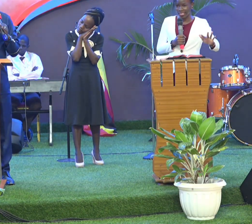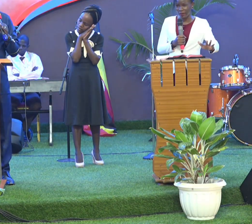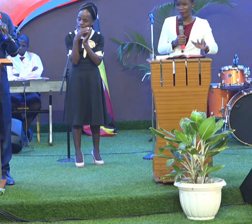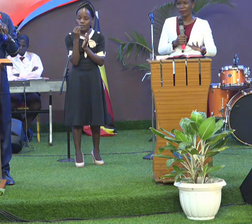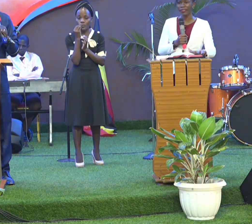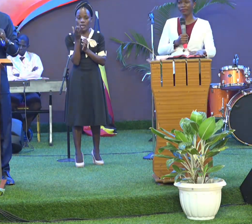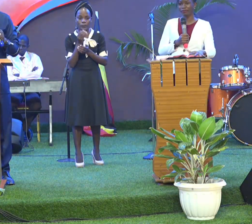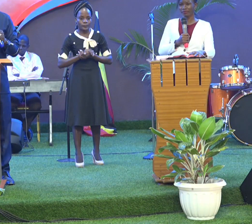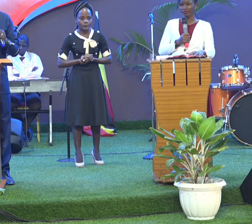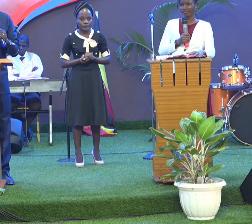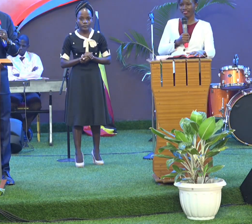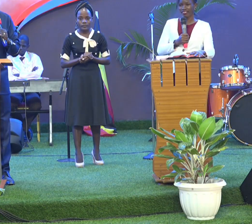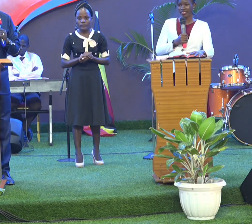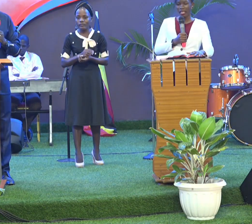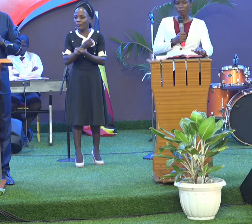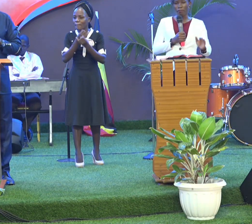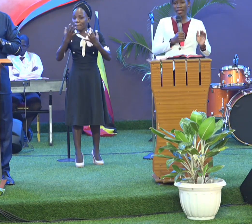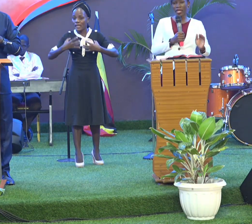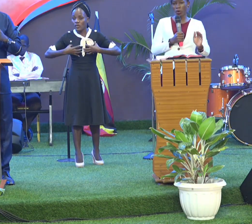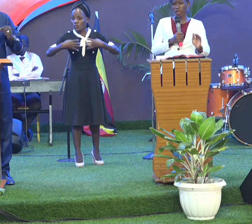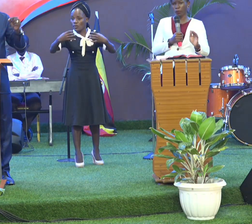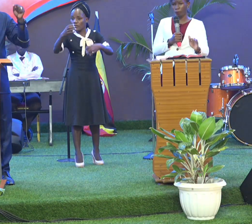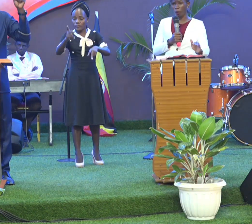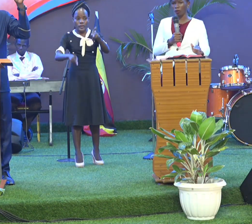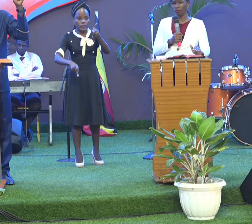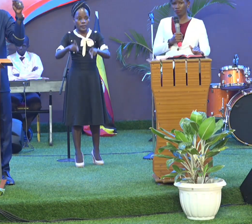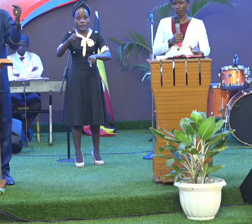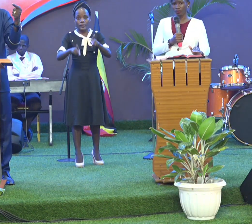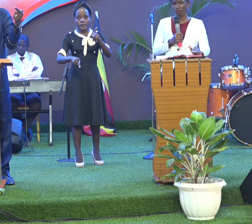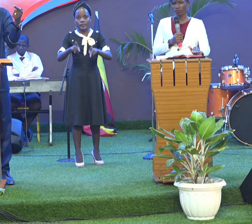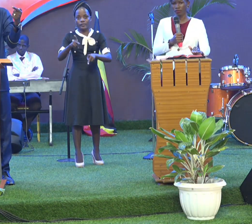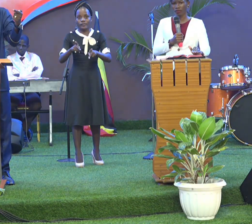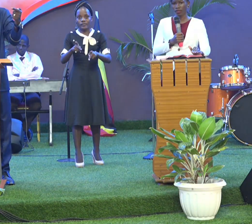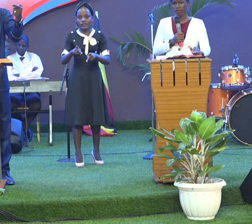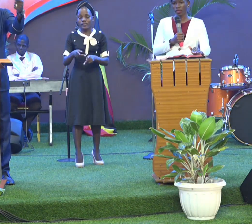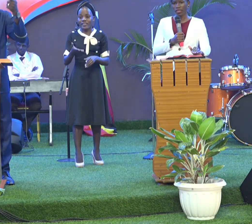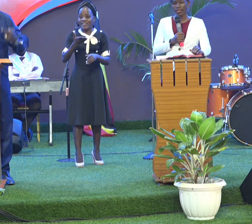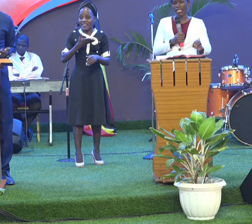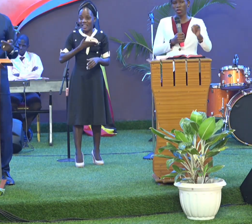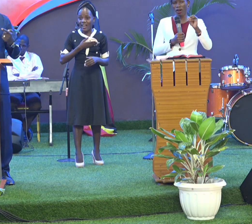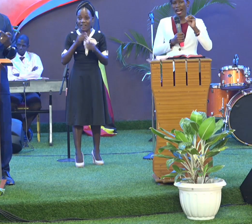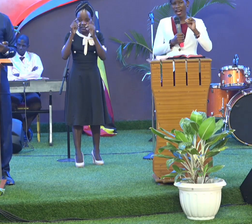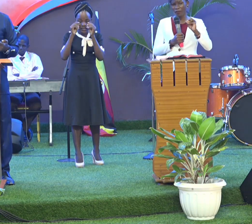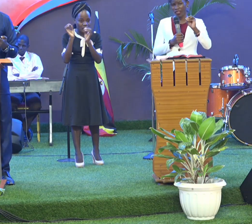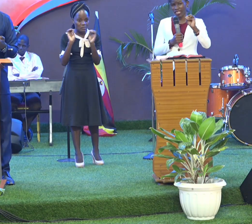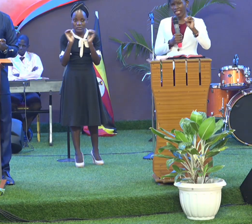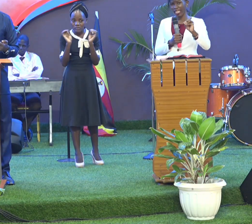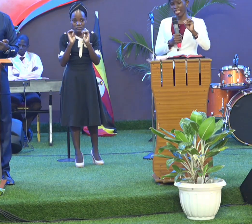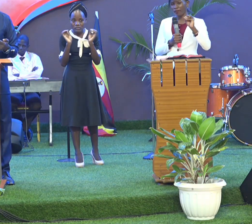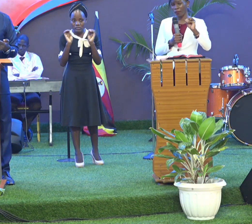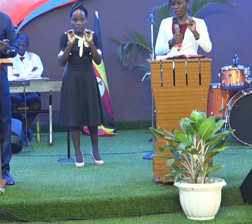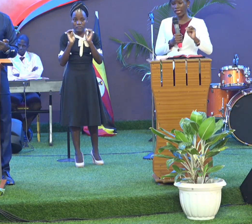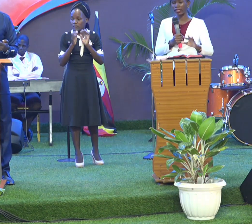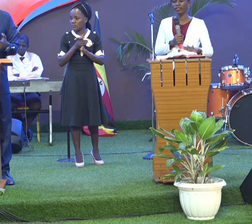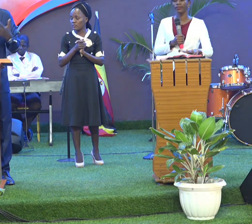good sleep. Abagagga bangi. Many rich people. Ekintu ekyo tebakyakiweza. They no longer have that thing